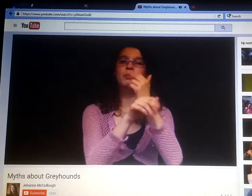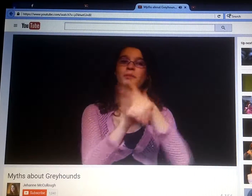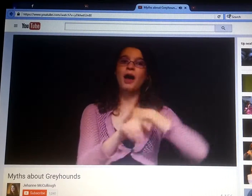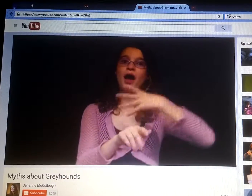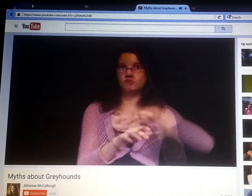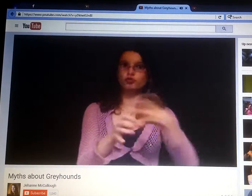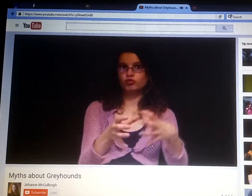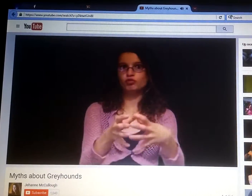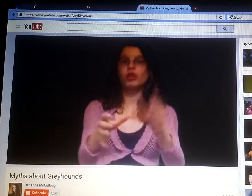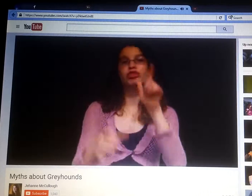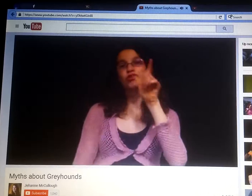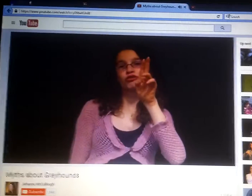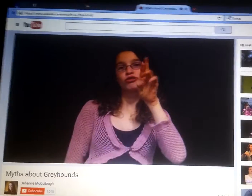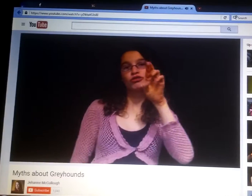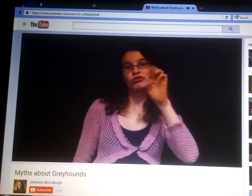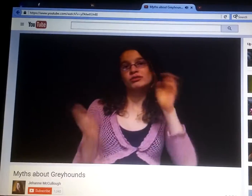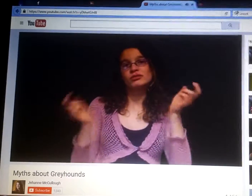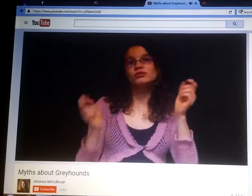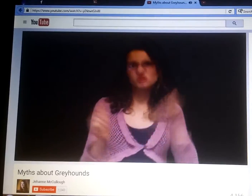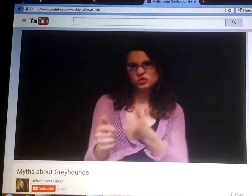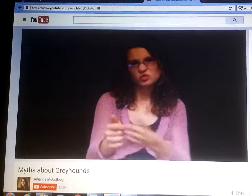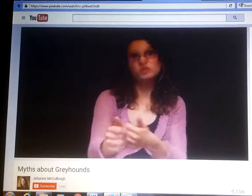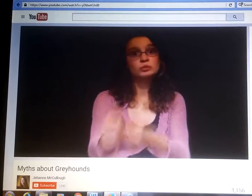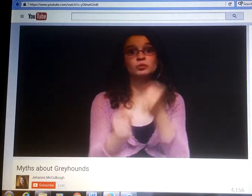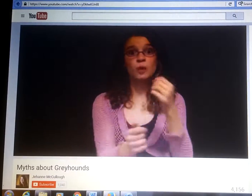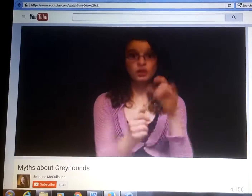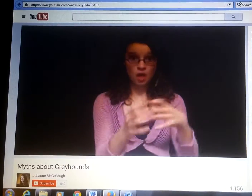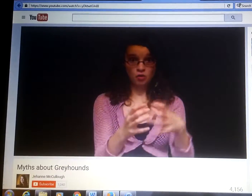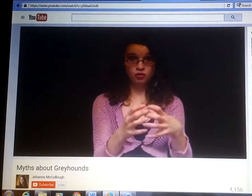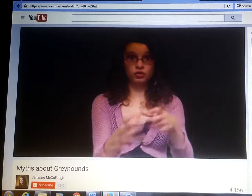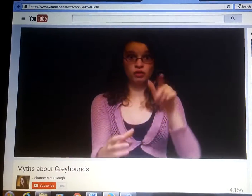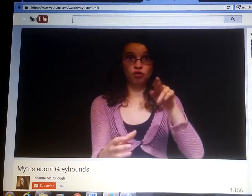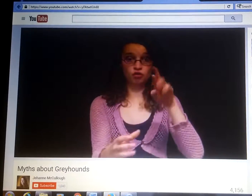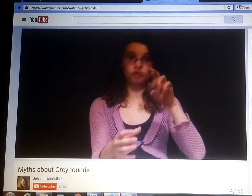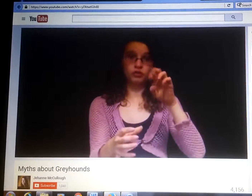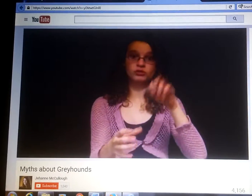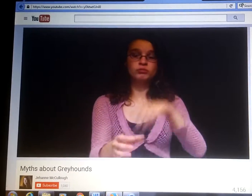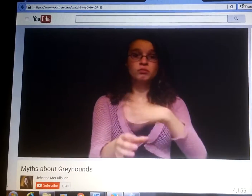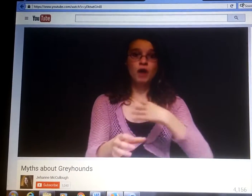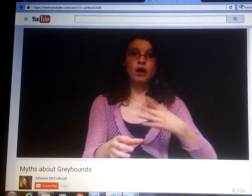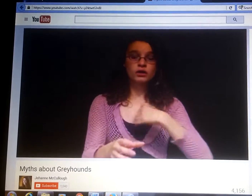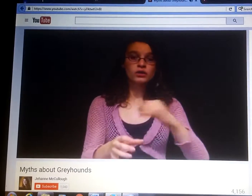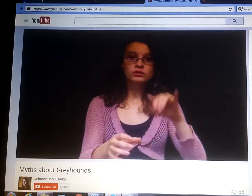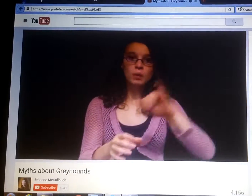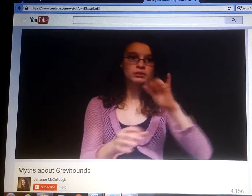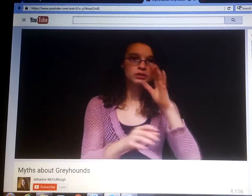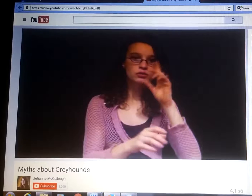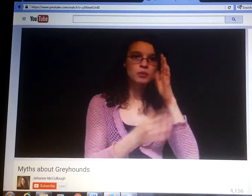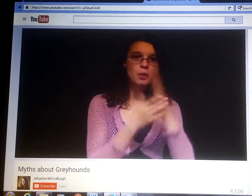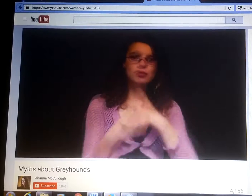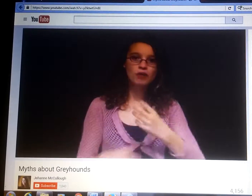because they also, like, whenever they were training, they would chase after the white rabbit, and the parks also had those. And so the muzzles are just